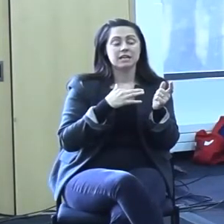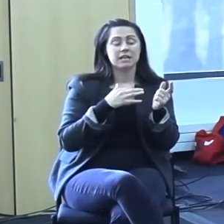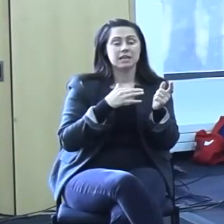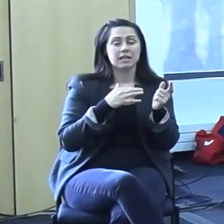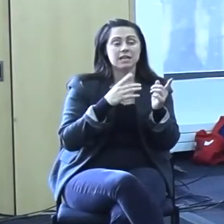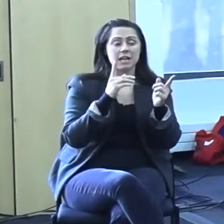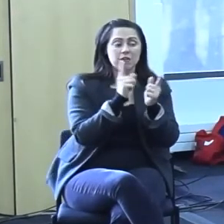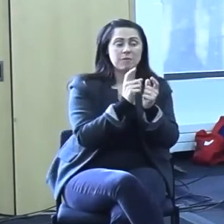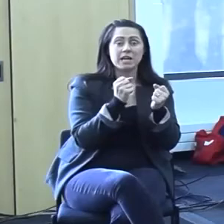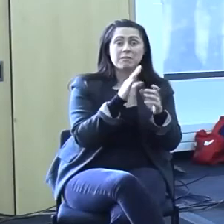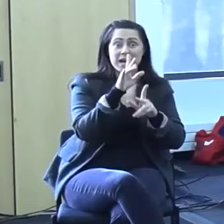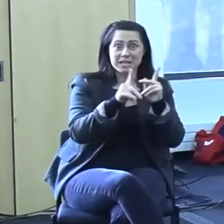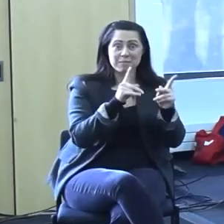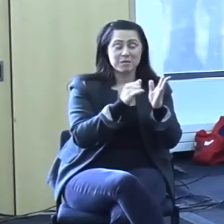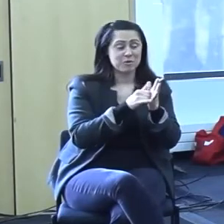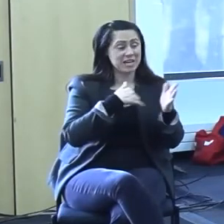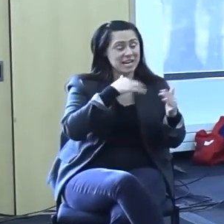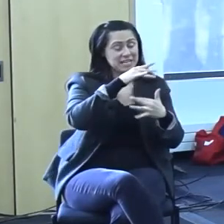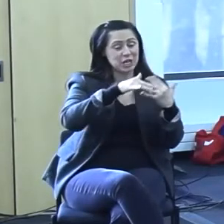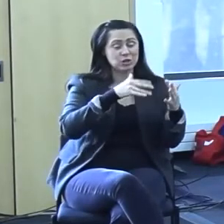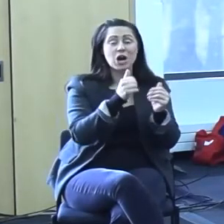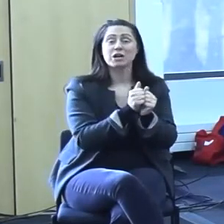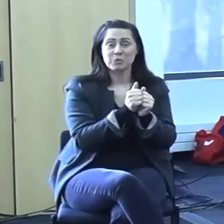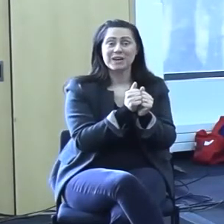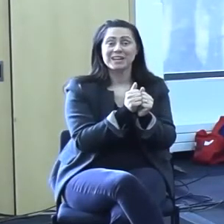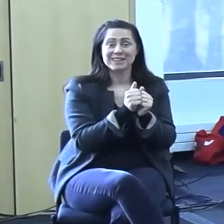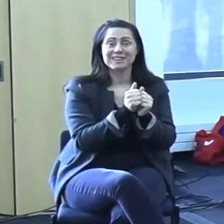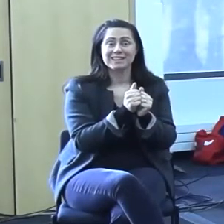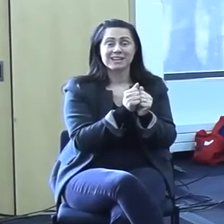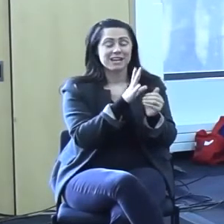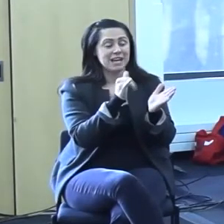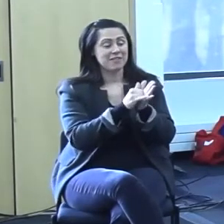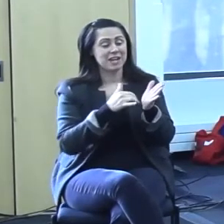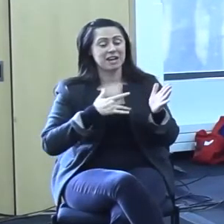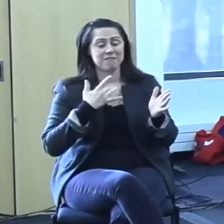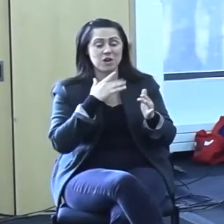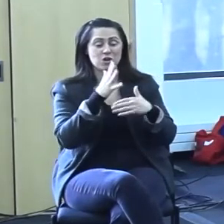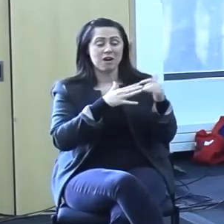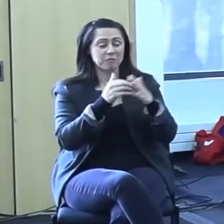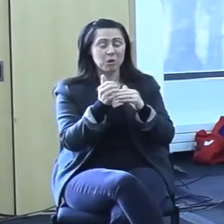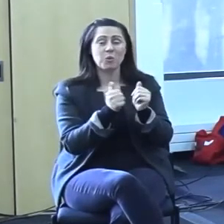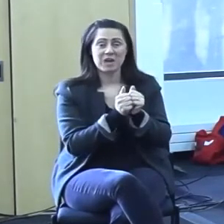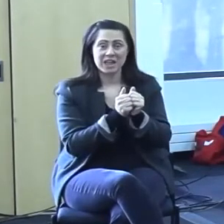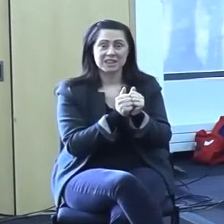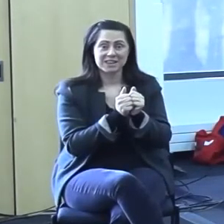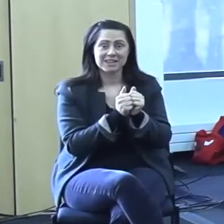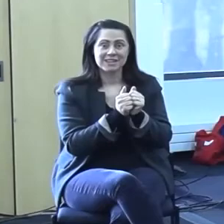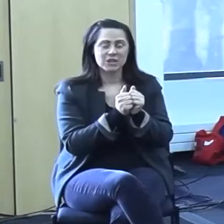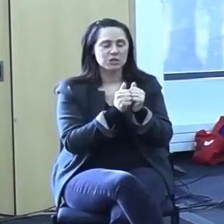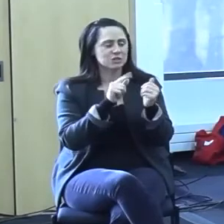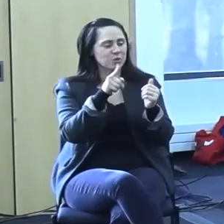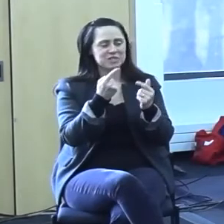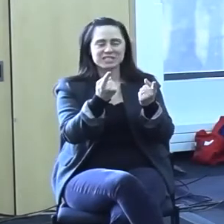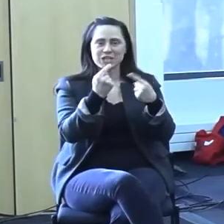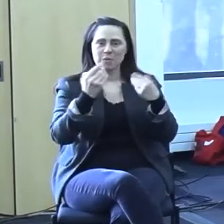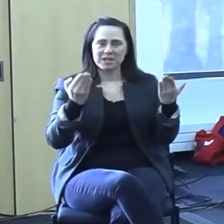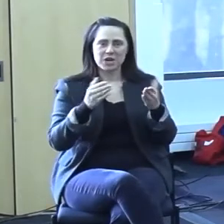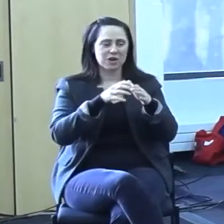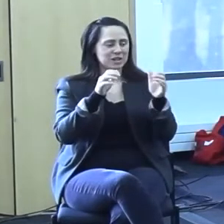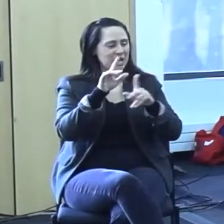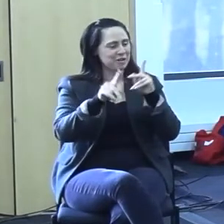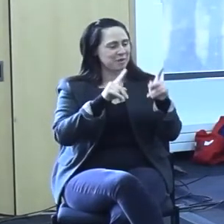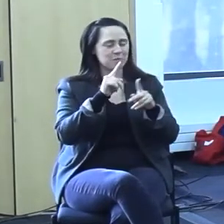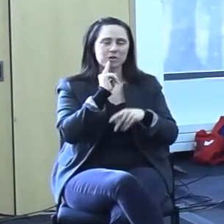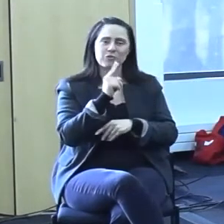like don't get along with or don't feel comfortable with or something like that. So just coming here, a lot of people